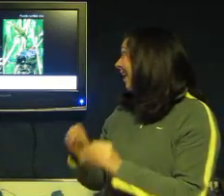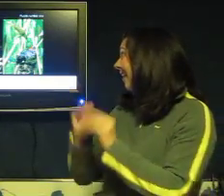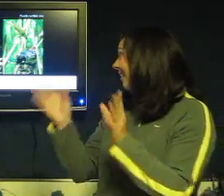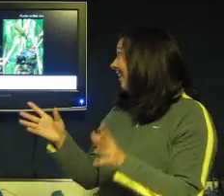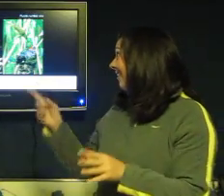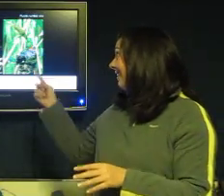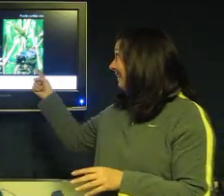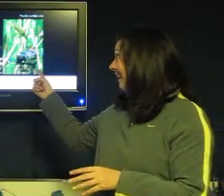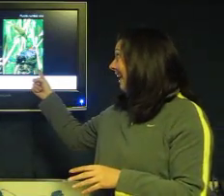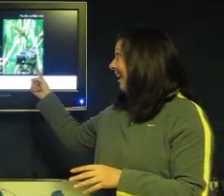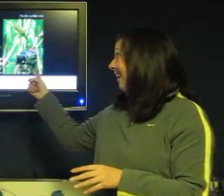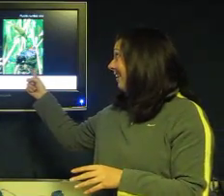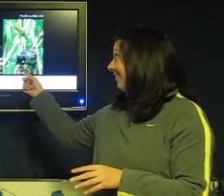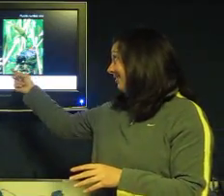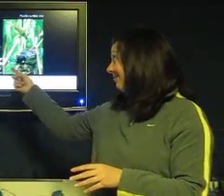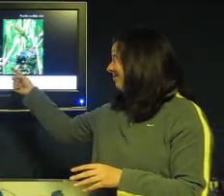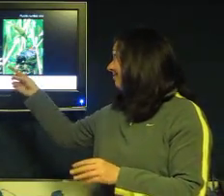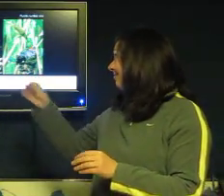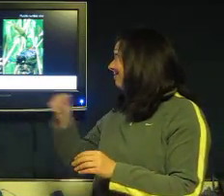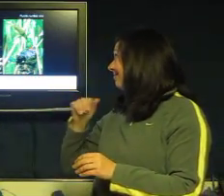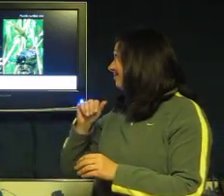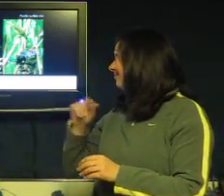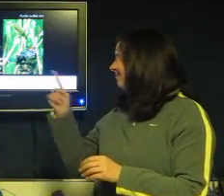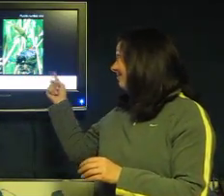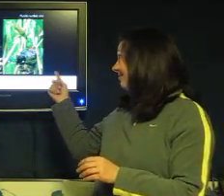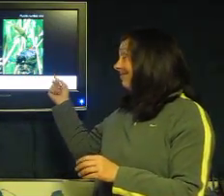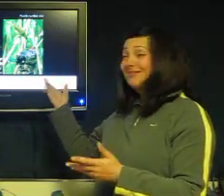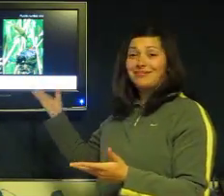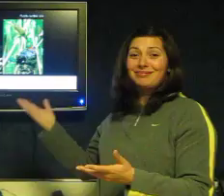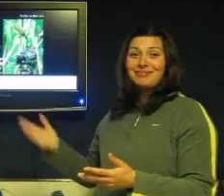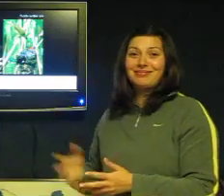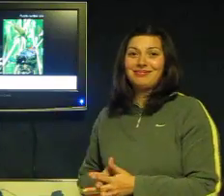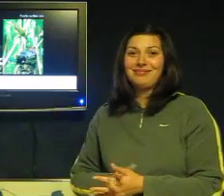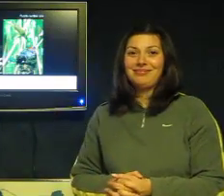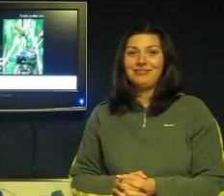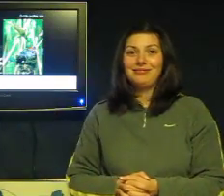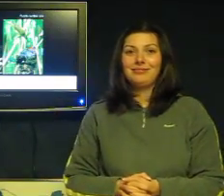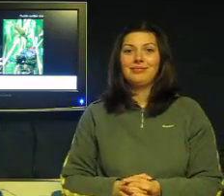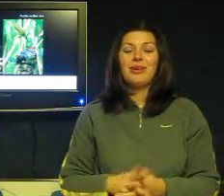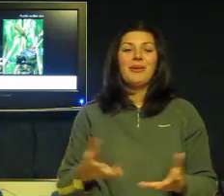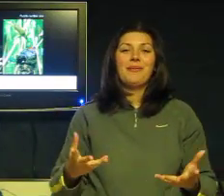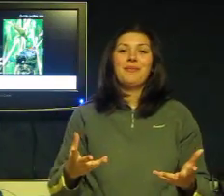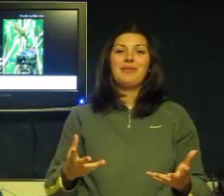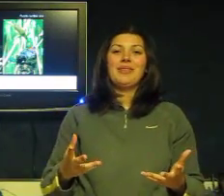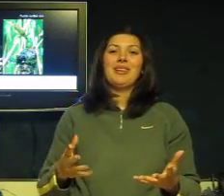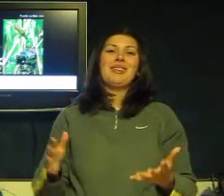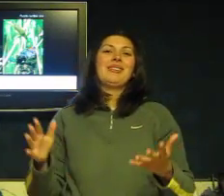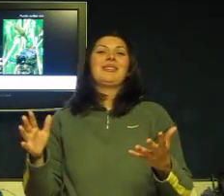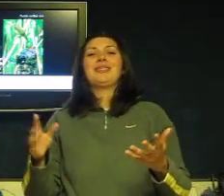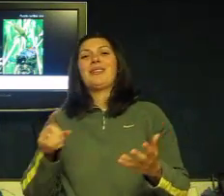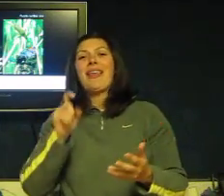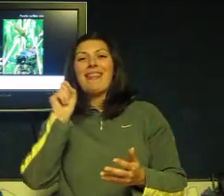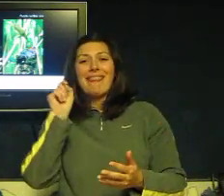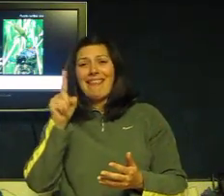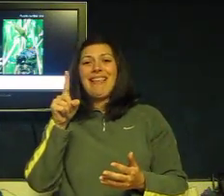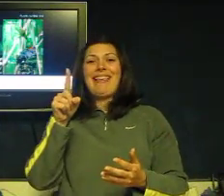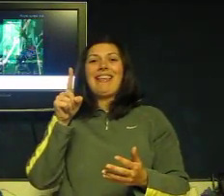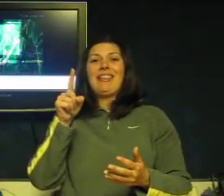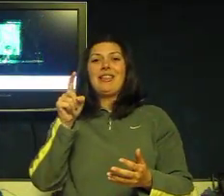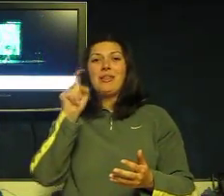So this is a puzzle that I hope you want to hear the answer to, and I'm going to torture you for another 20 minutes.